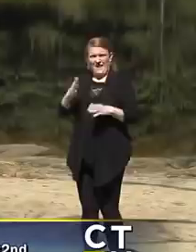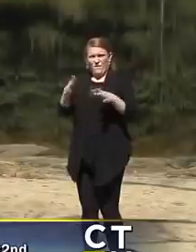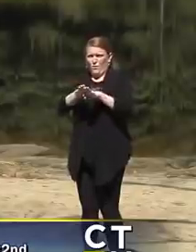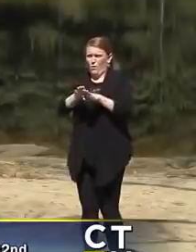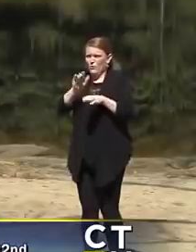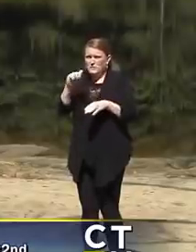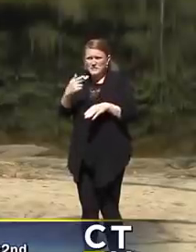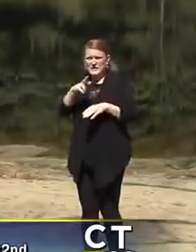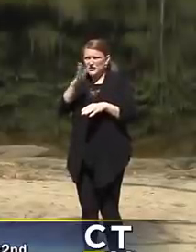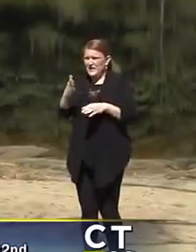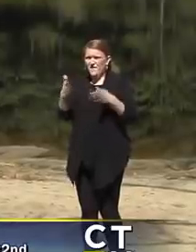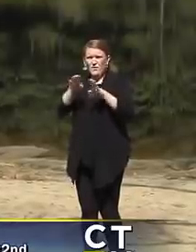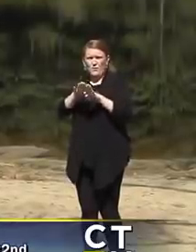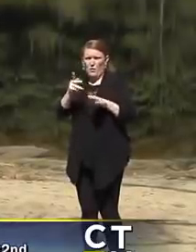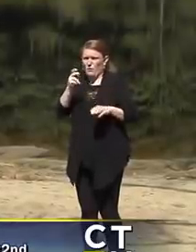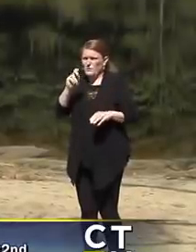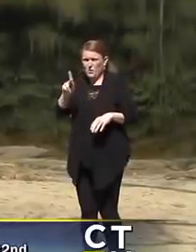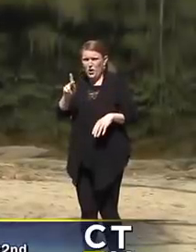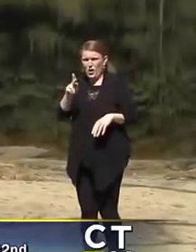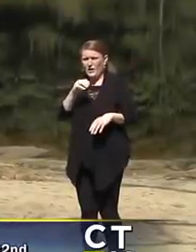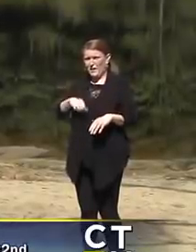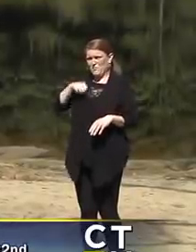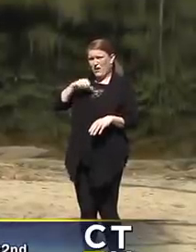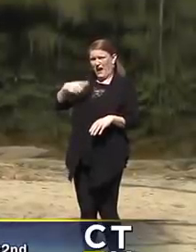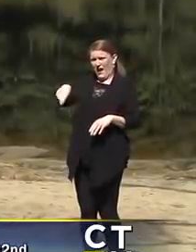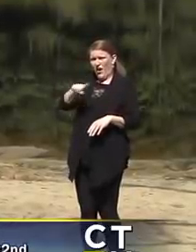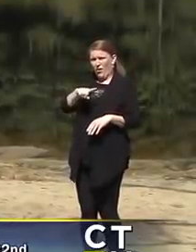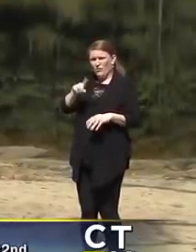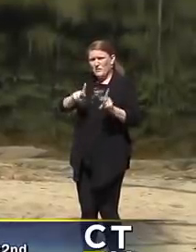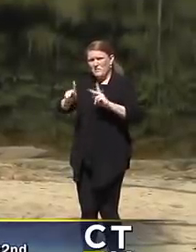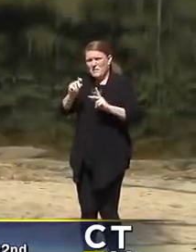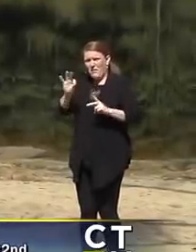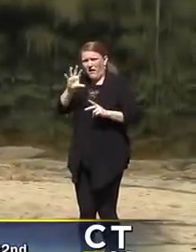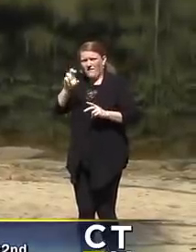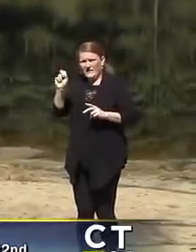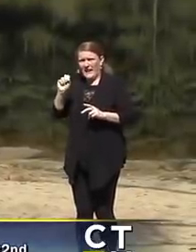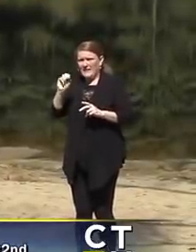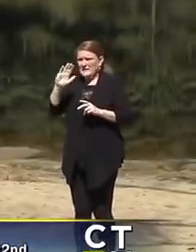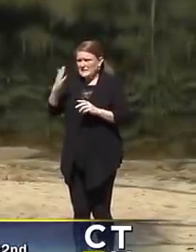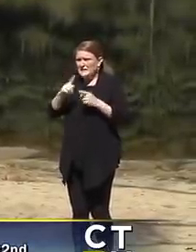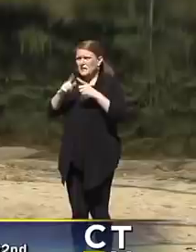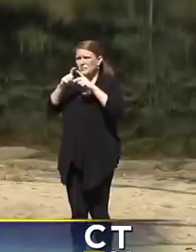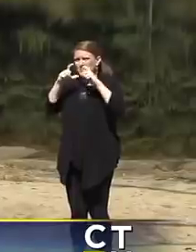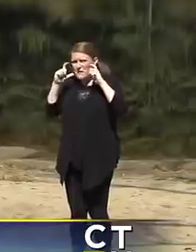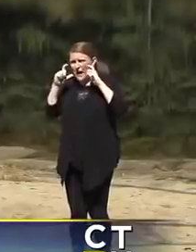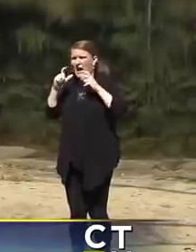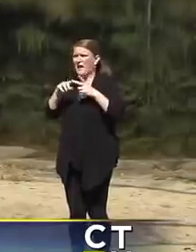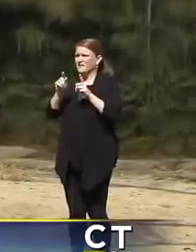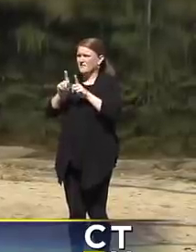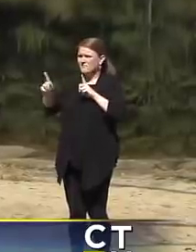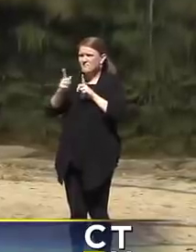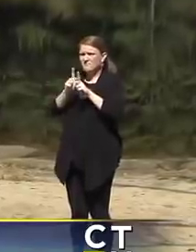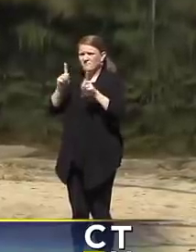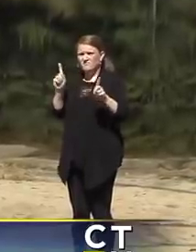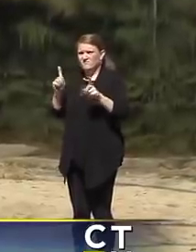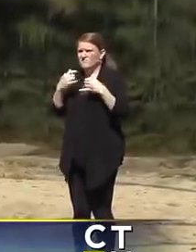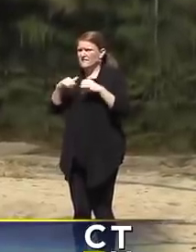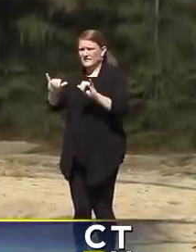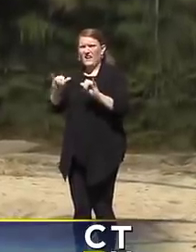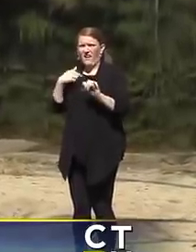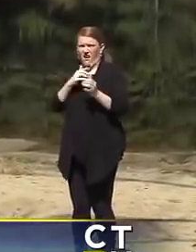Connecticut maintained their social distance, kept their masks on as necessary if they couldn't keep that